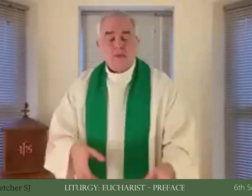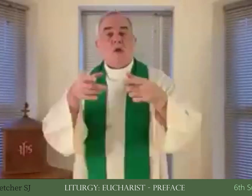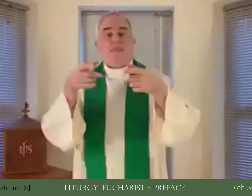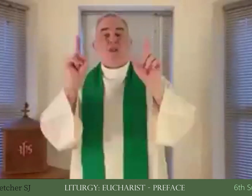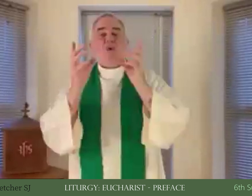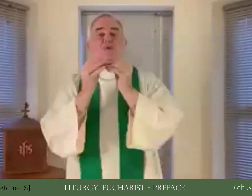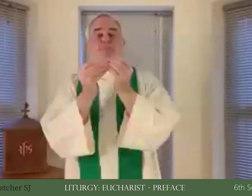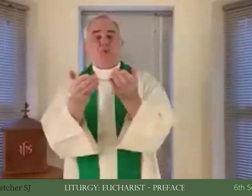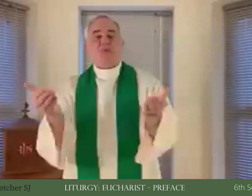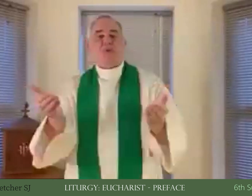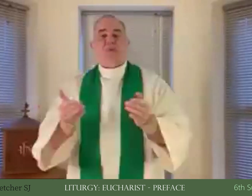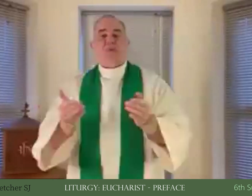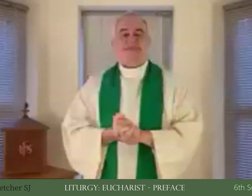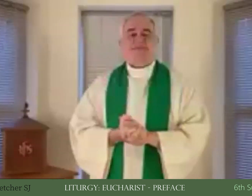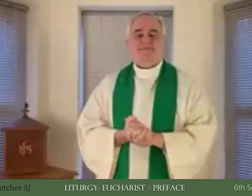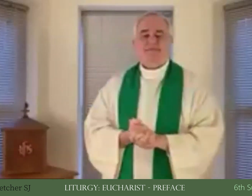The Lord be with you.